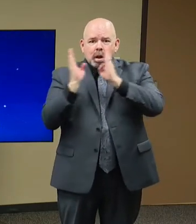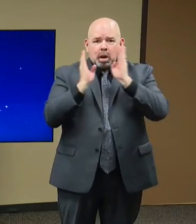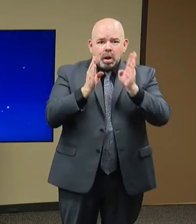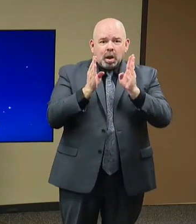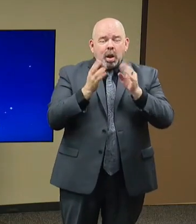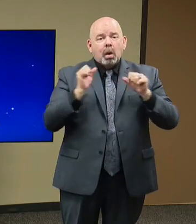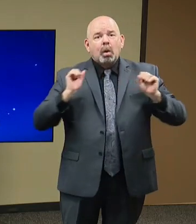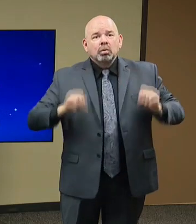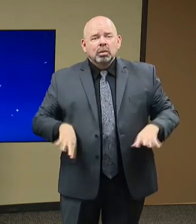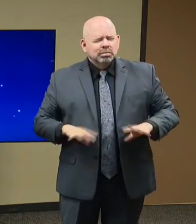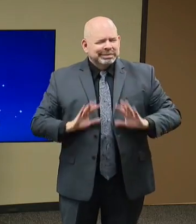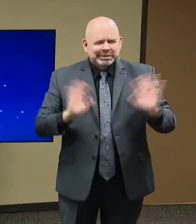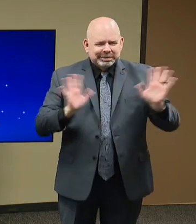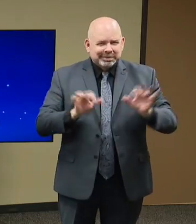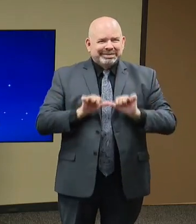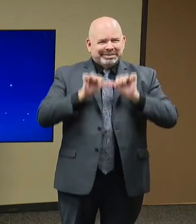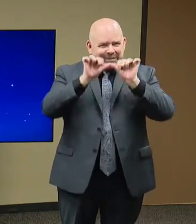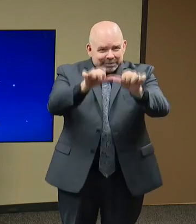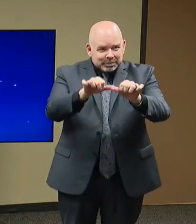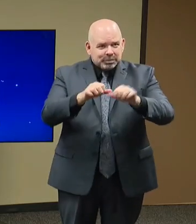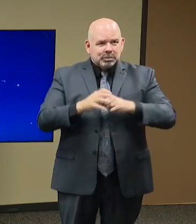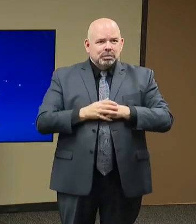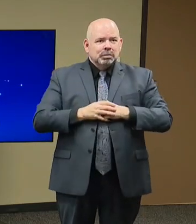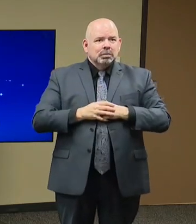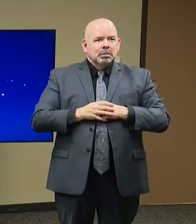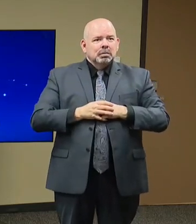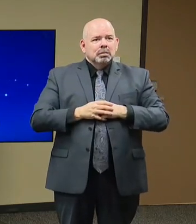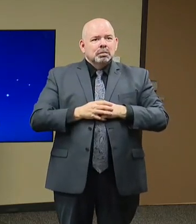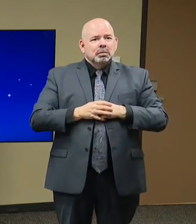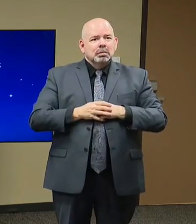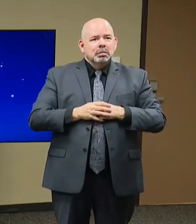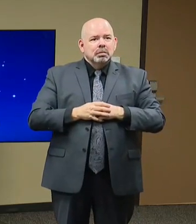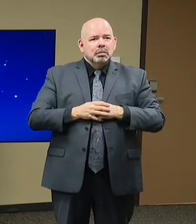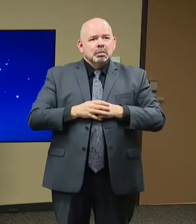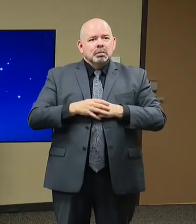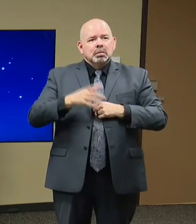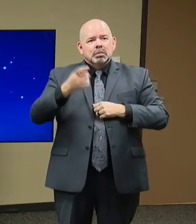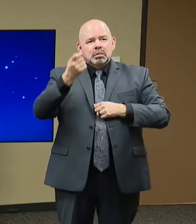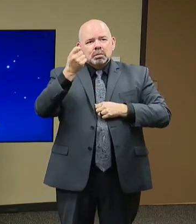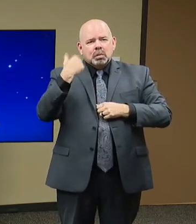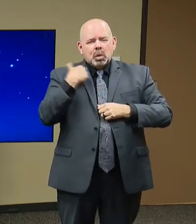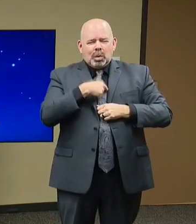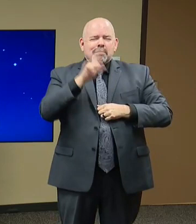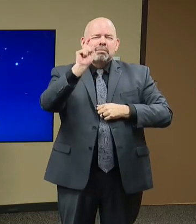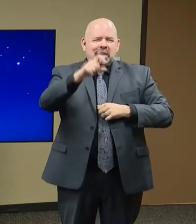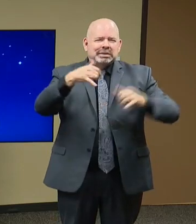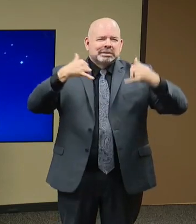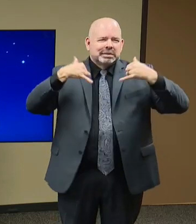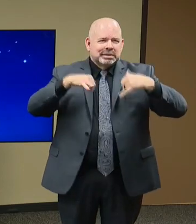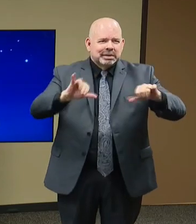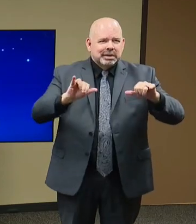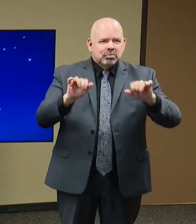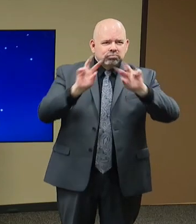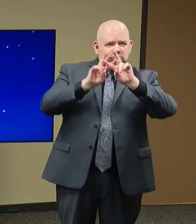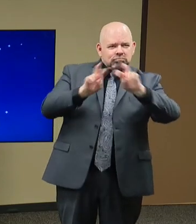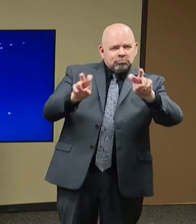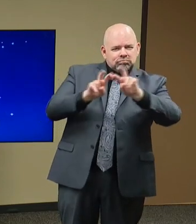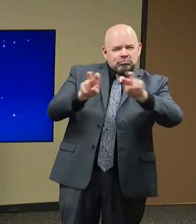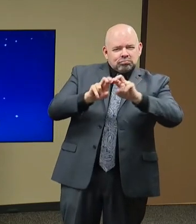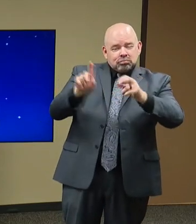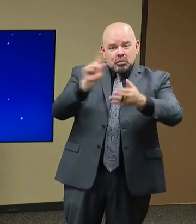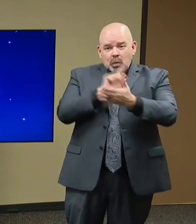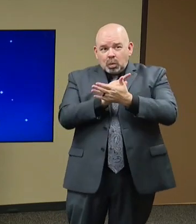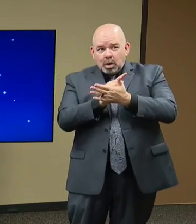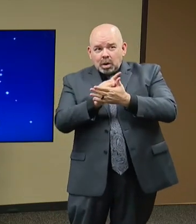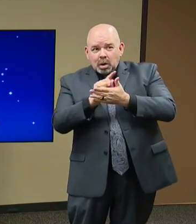We also then, to caveat that, had to look at maybe putting in a 7-day lag, because there's some of the